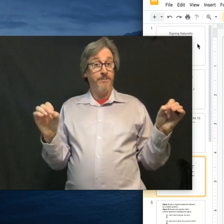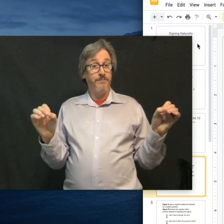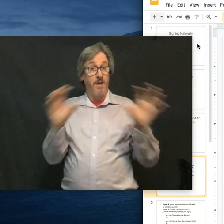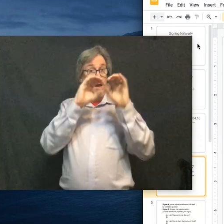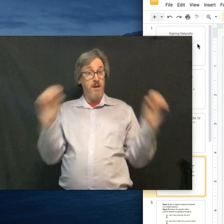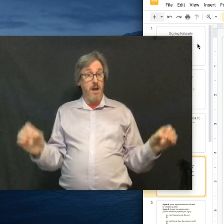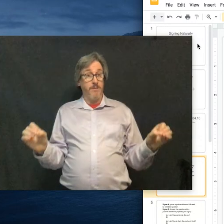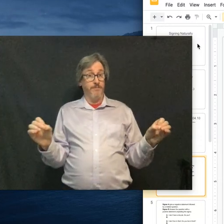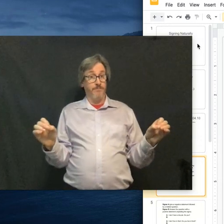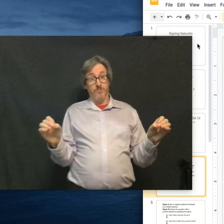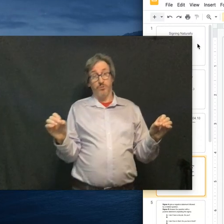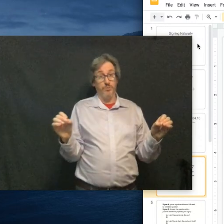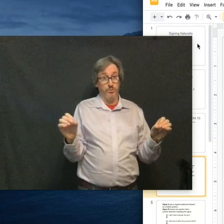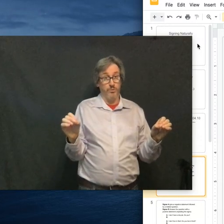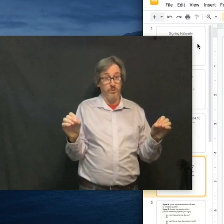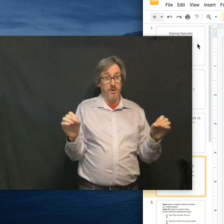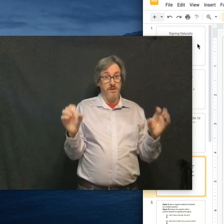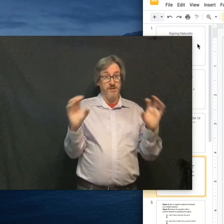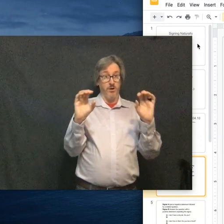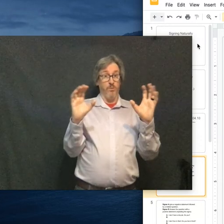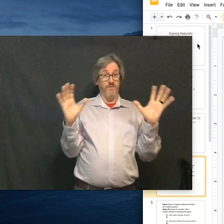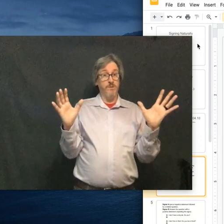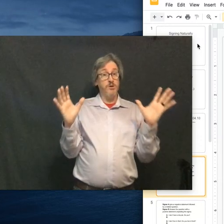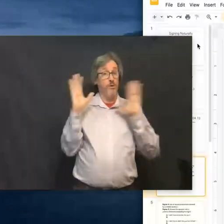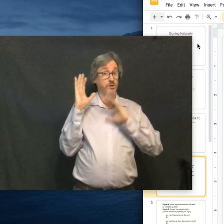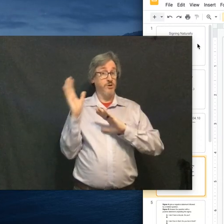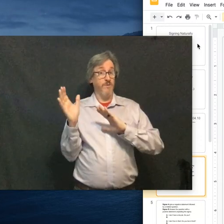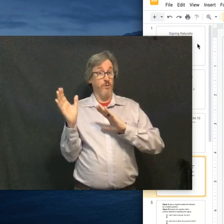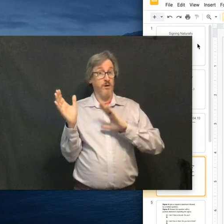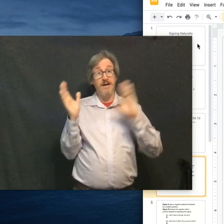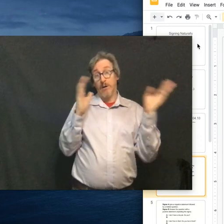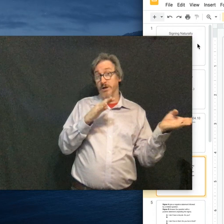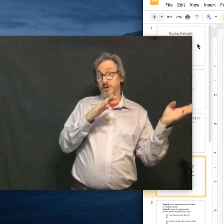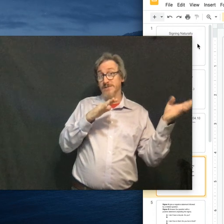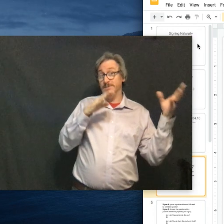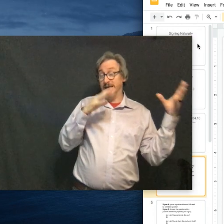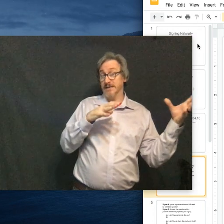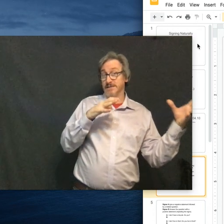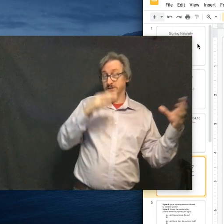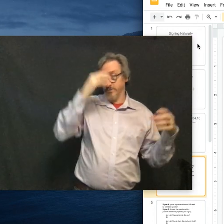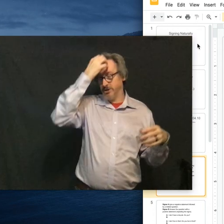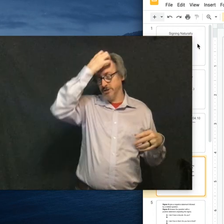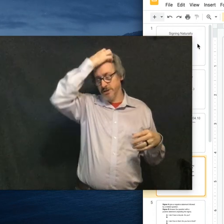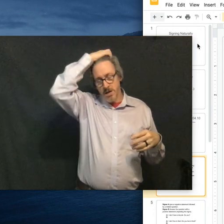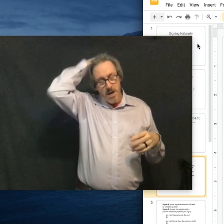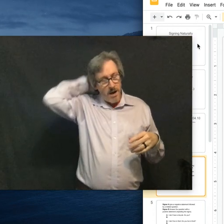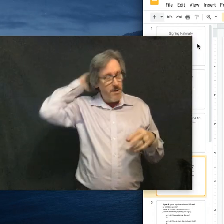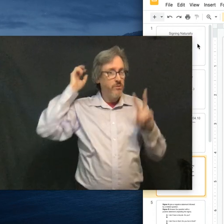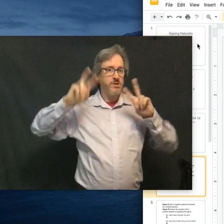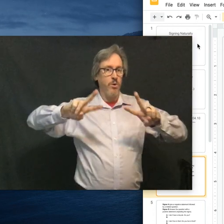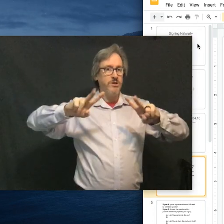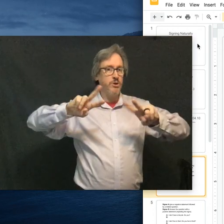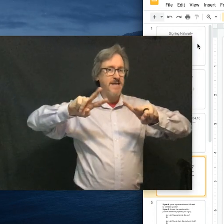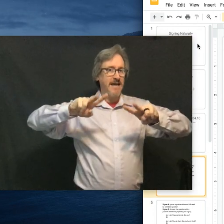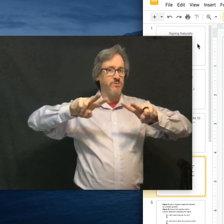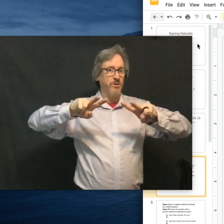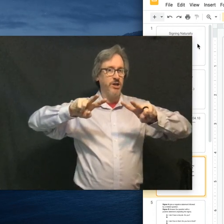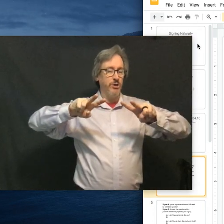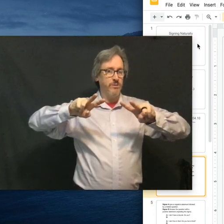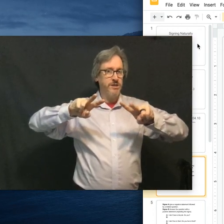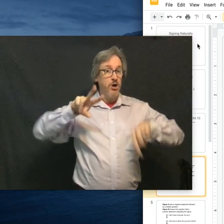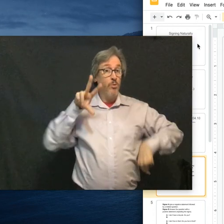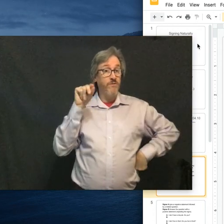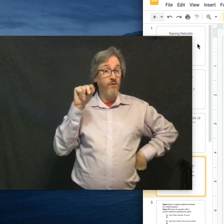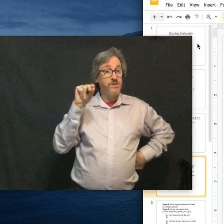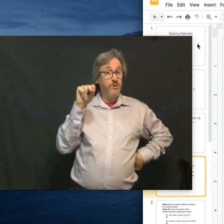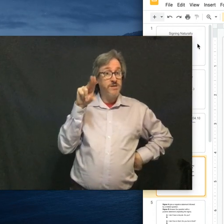none. None. So we've used those two before. Now we're going to use them in situations. Those are the only two negatives we're going to